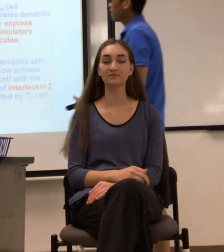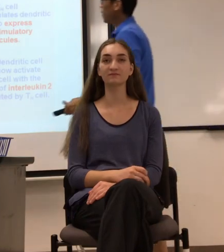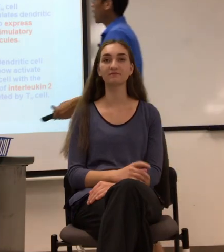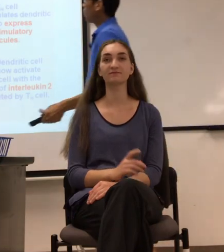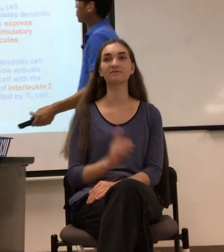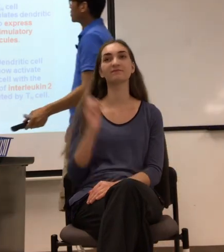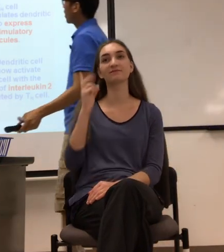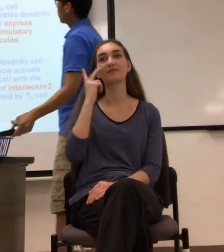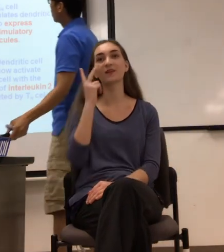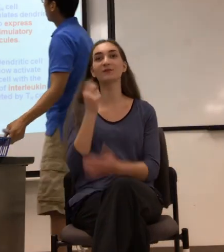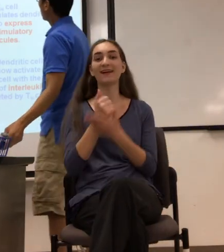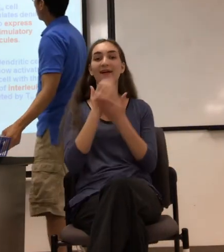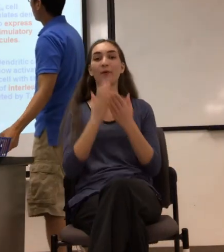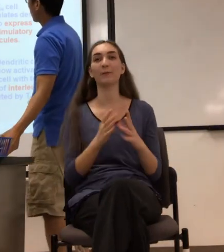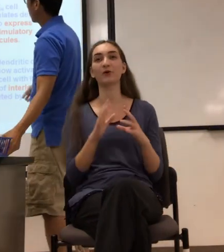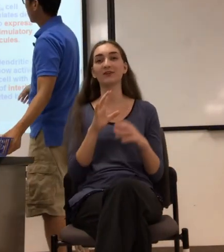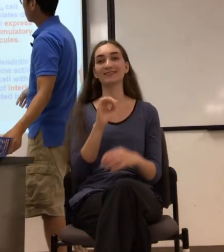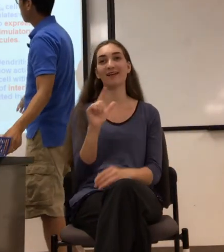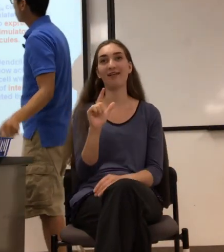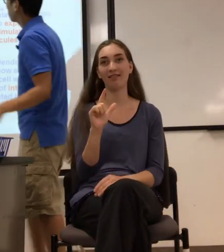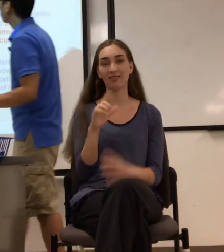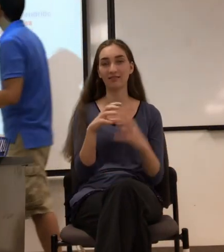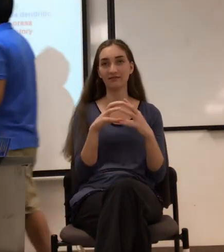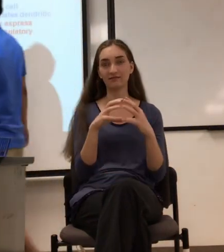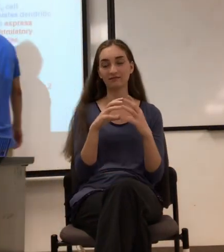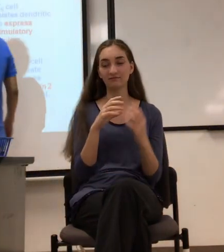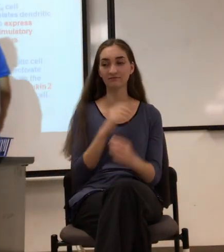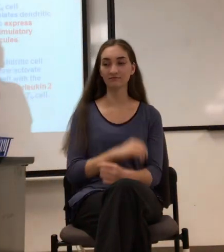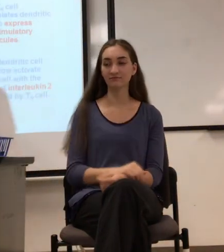here you see the helper cell.